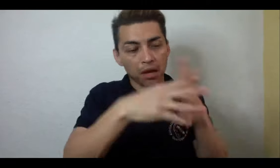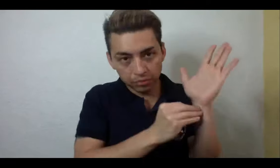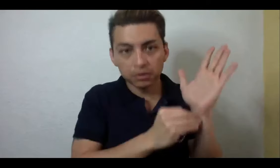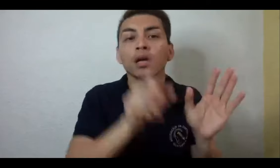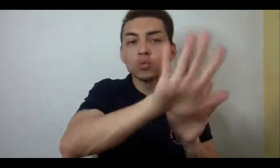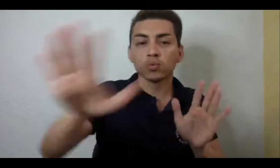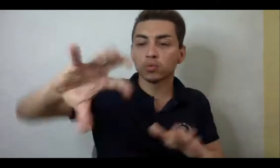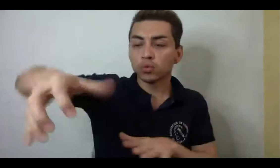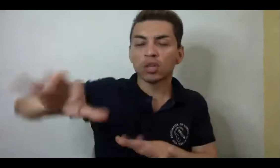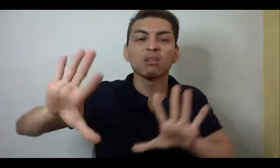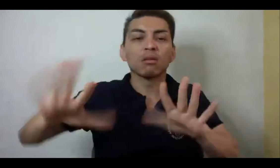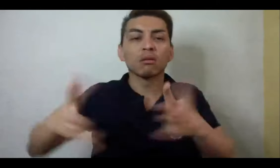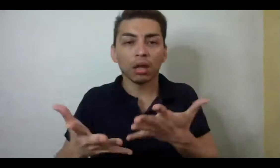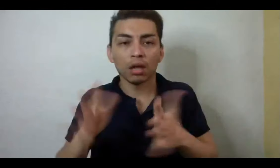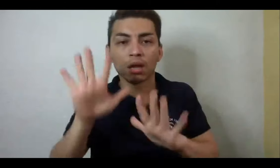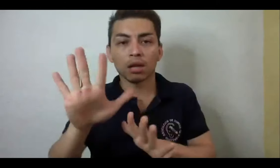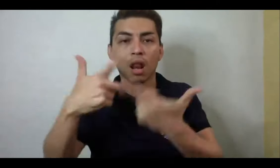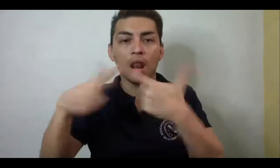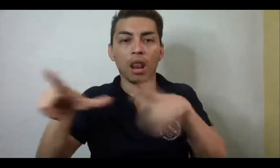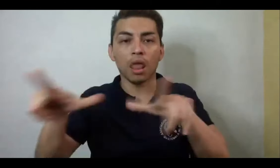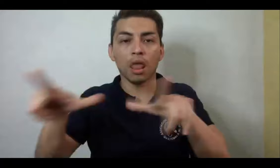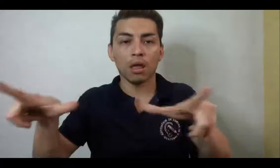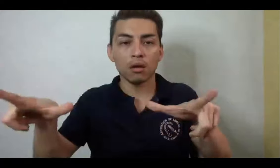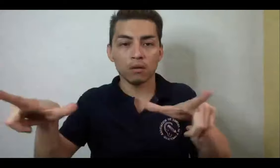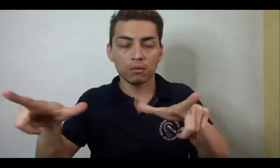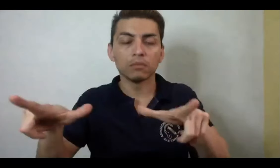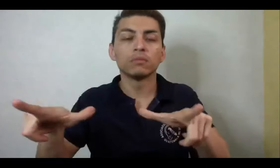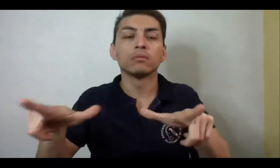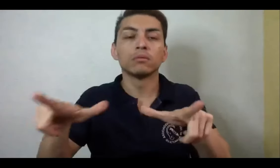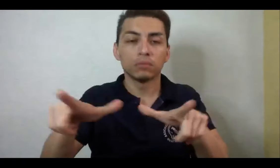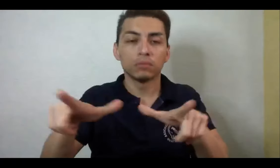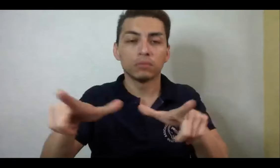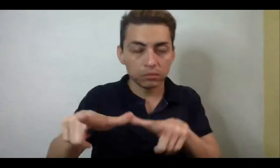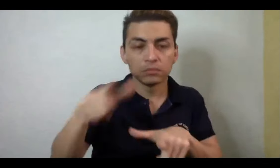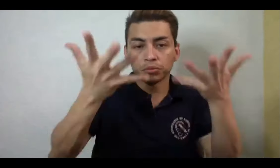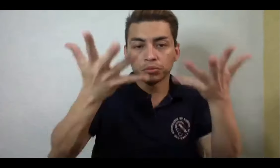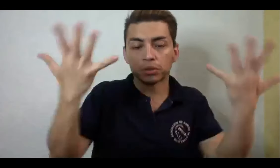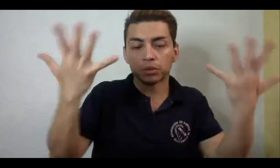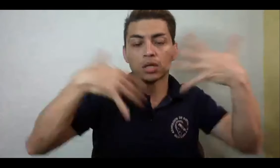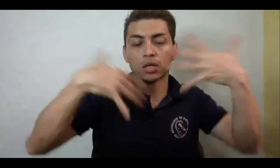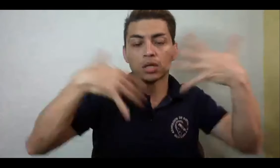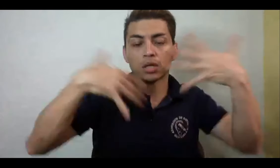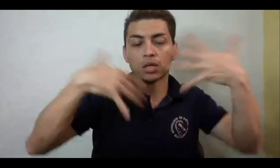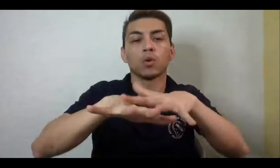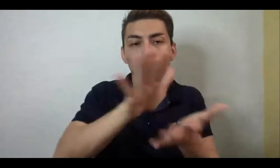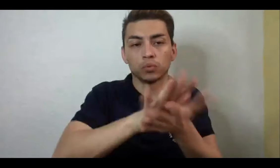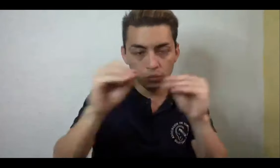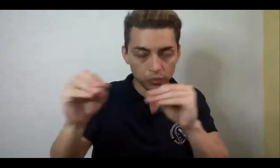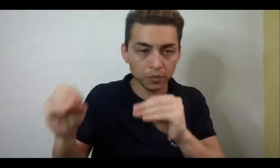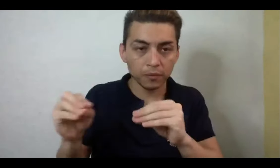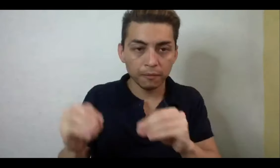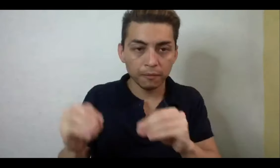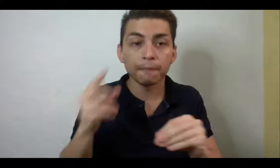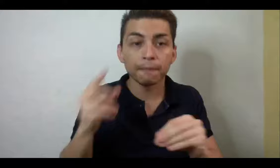region who are working to promote inclusion in education. I would like to end my intervention by saying that